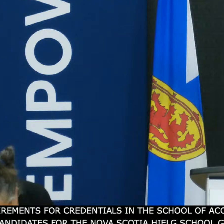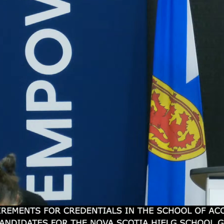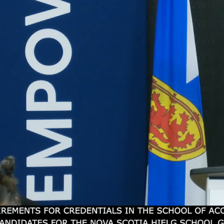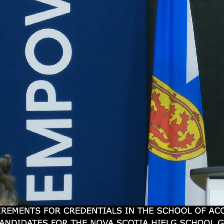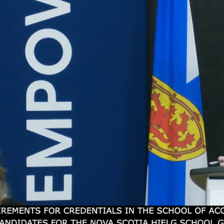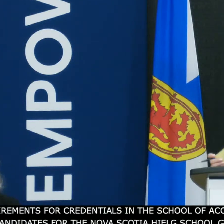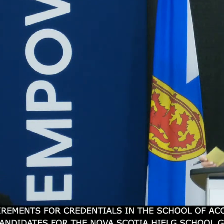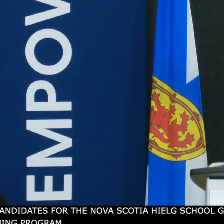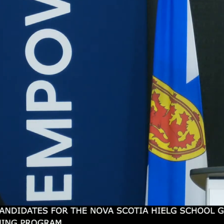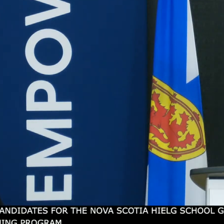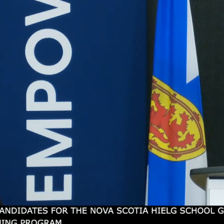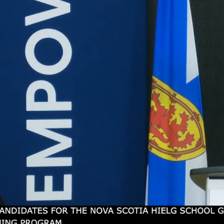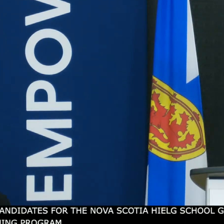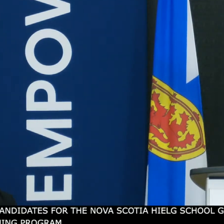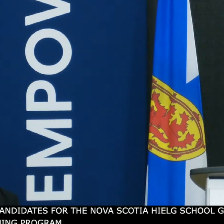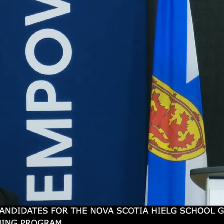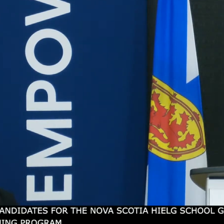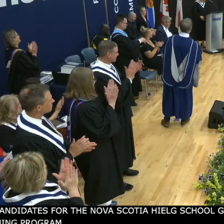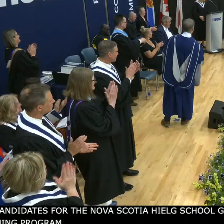Jeremy Armstrong.